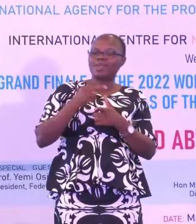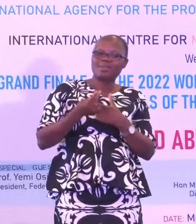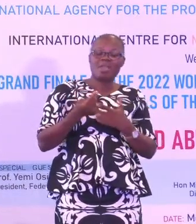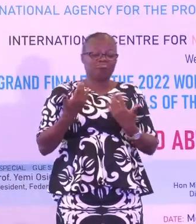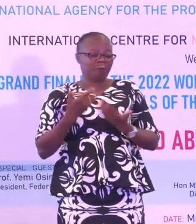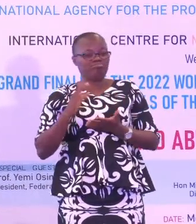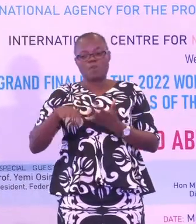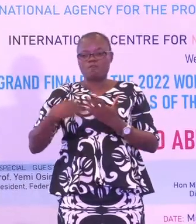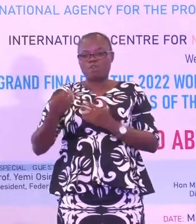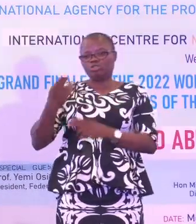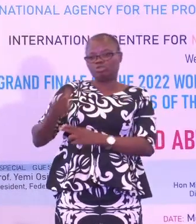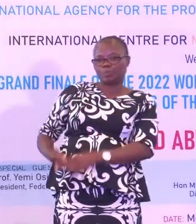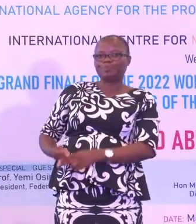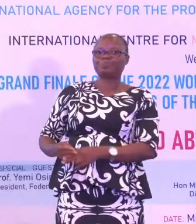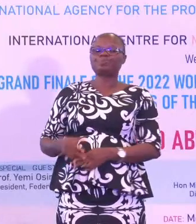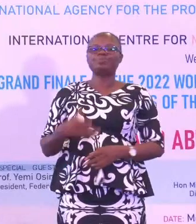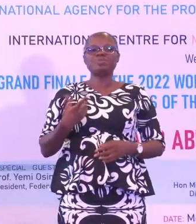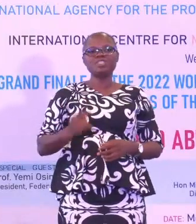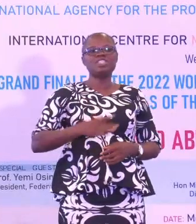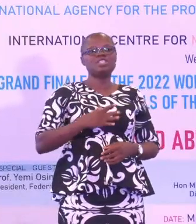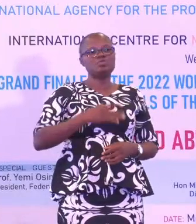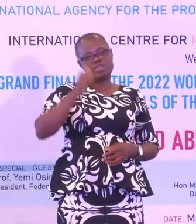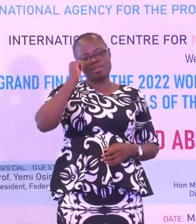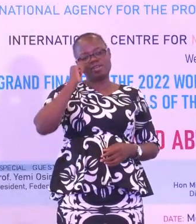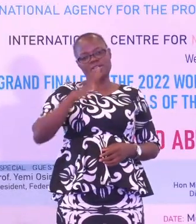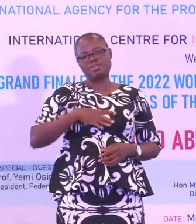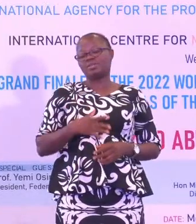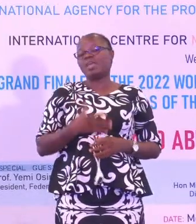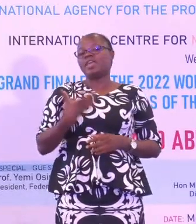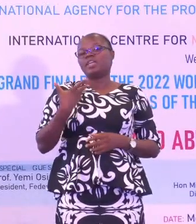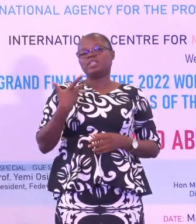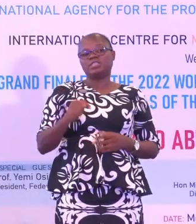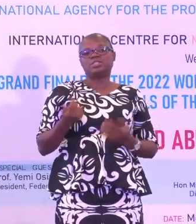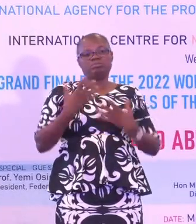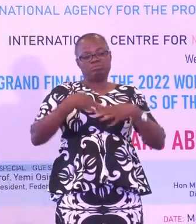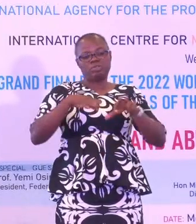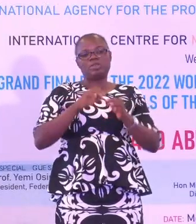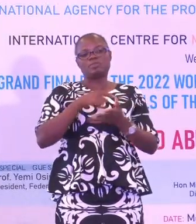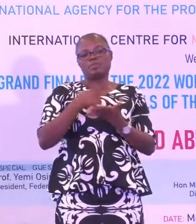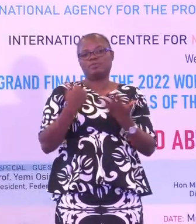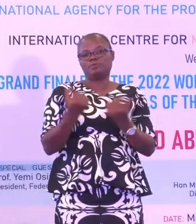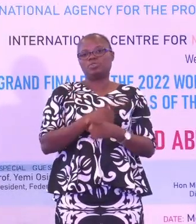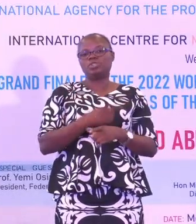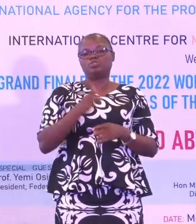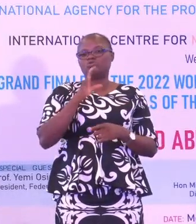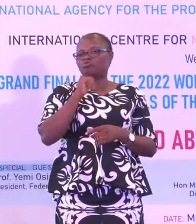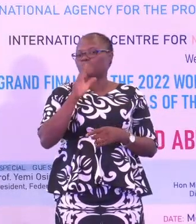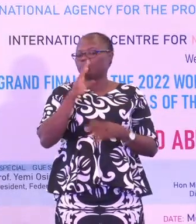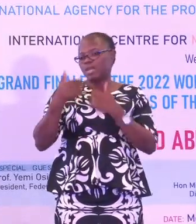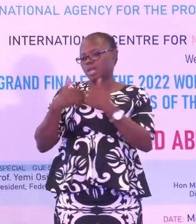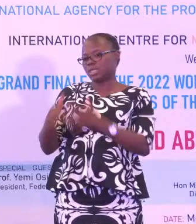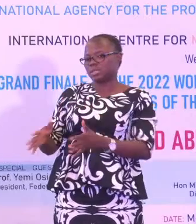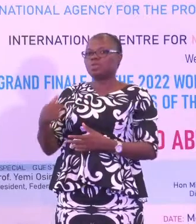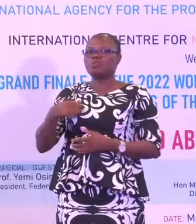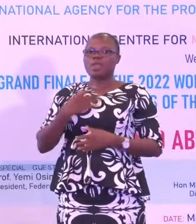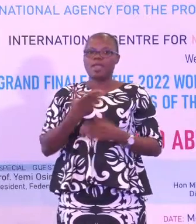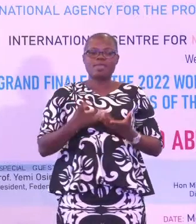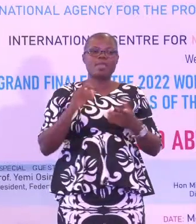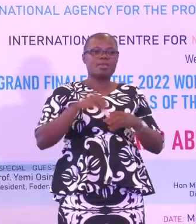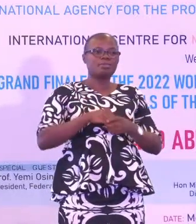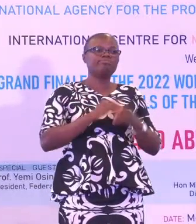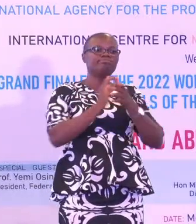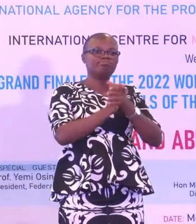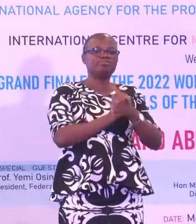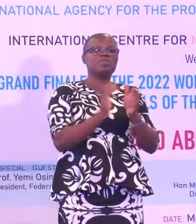short. Distinguished ladies and gentlemen, the essence of today should not be lost. We are here in solidarity